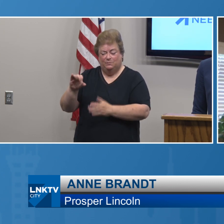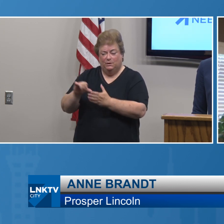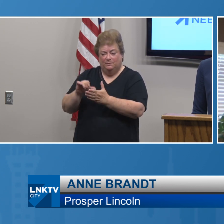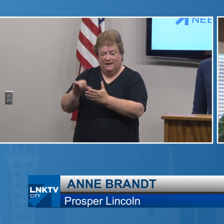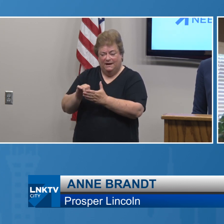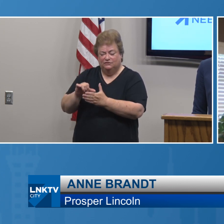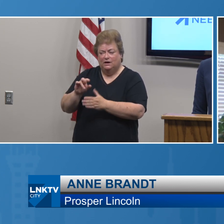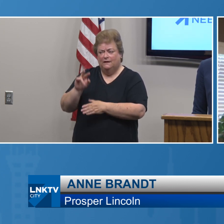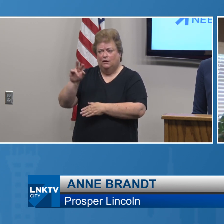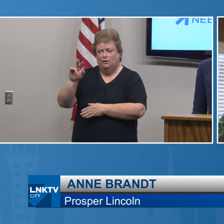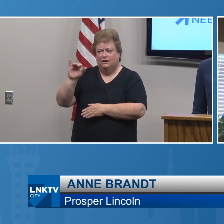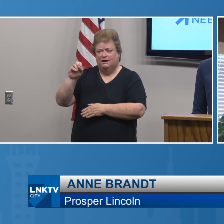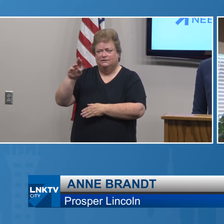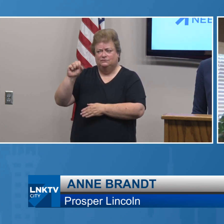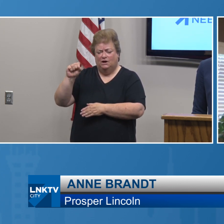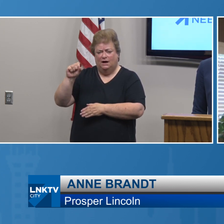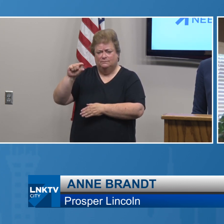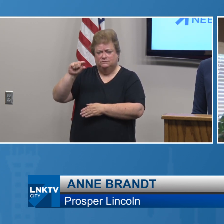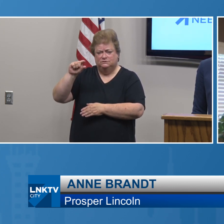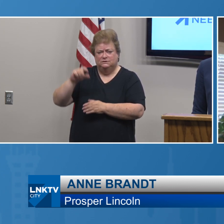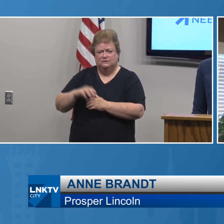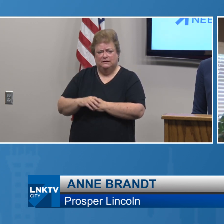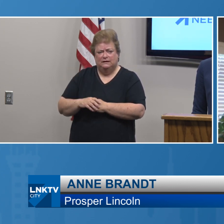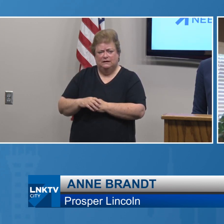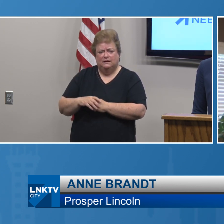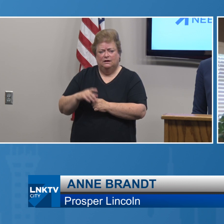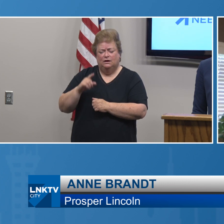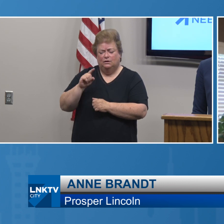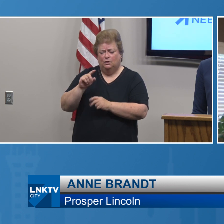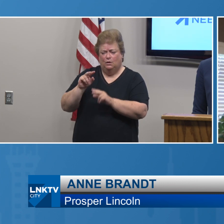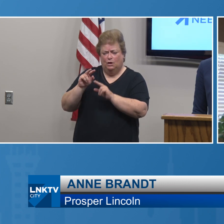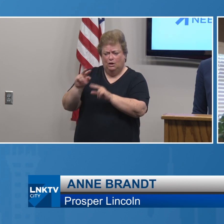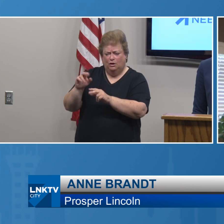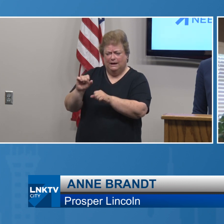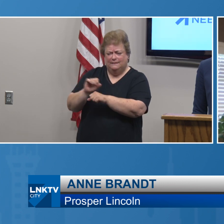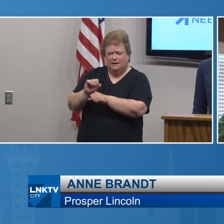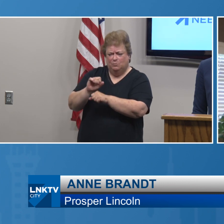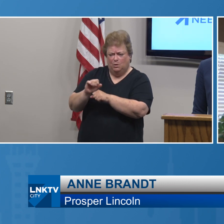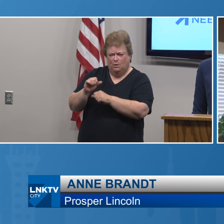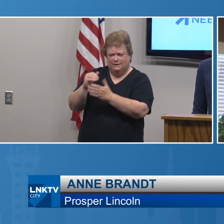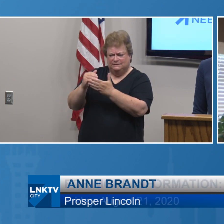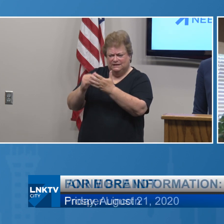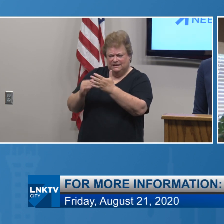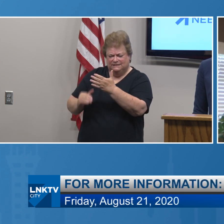tab. Please contact the employees listed directly for more information.